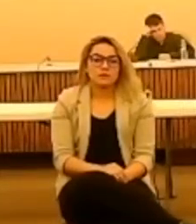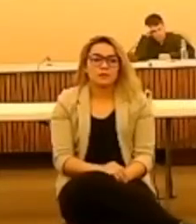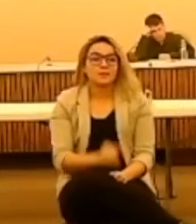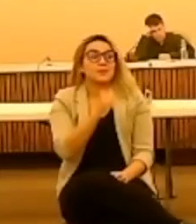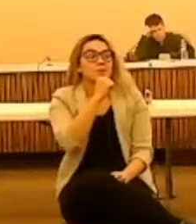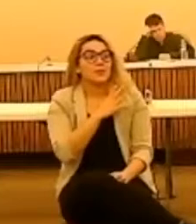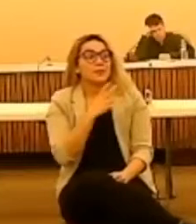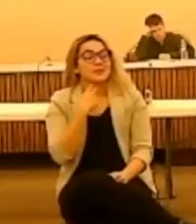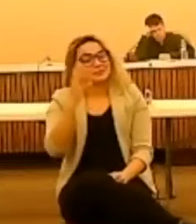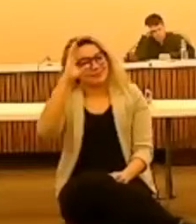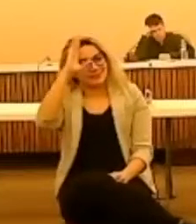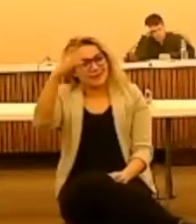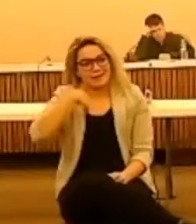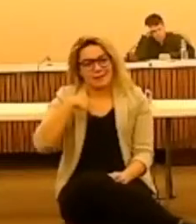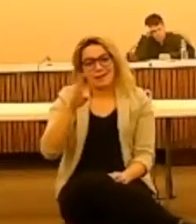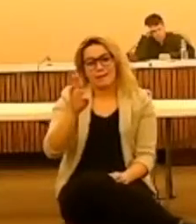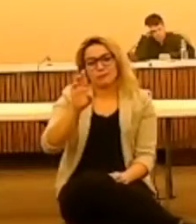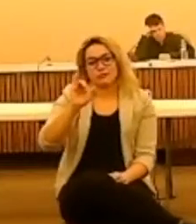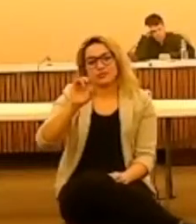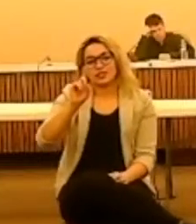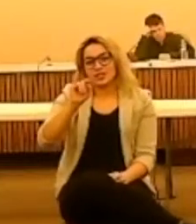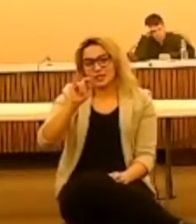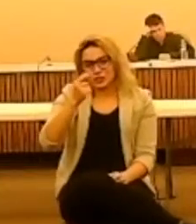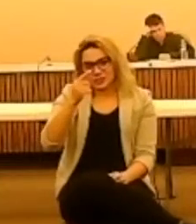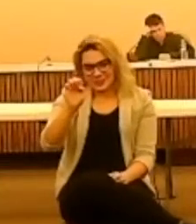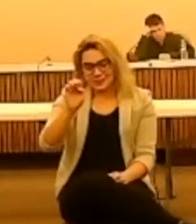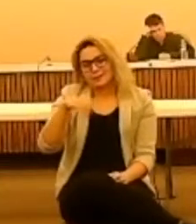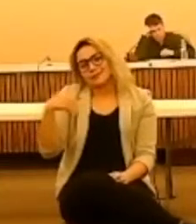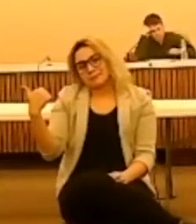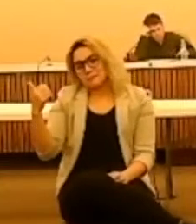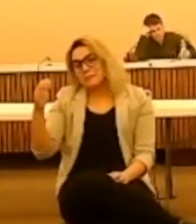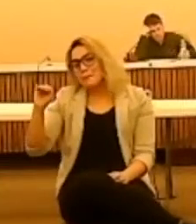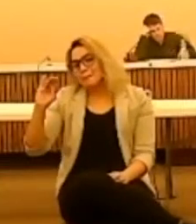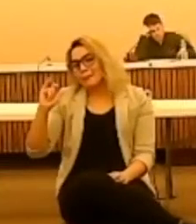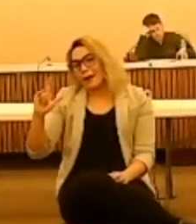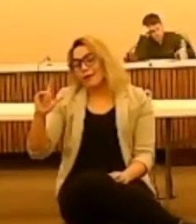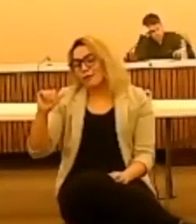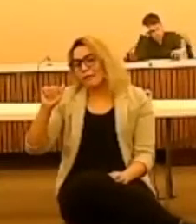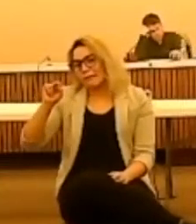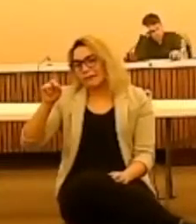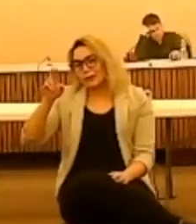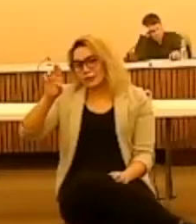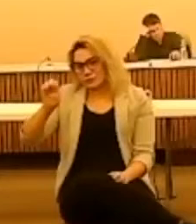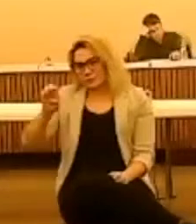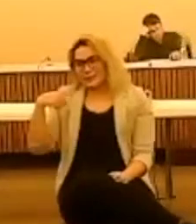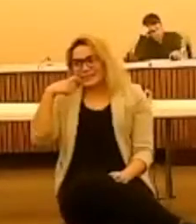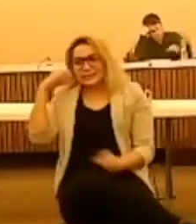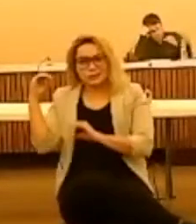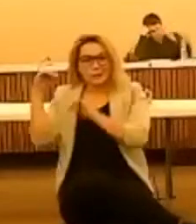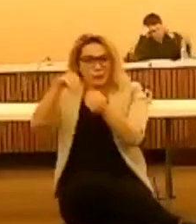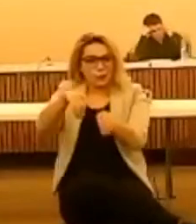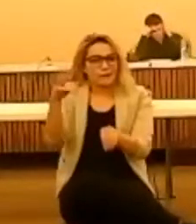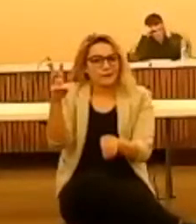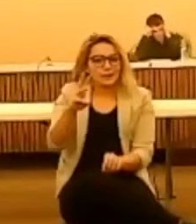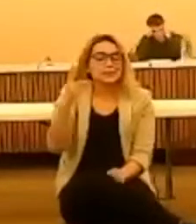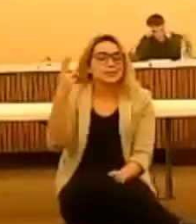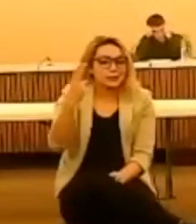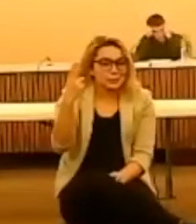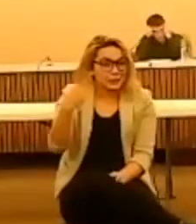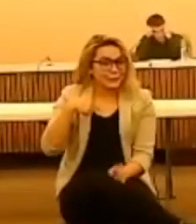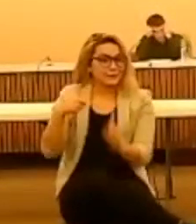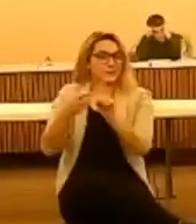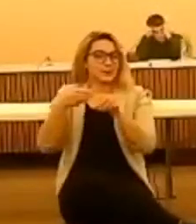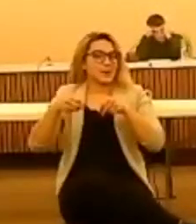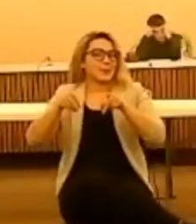are Bridget and Michael Andre. We've recently moved to West Henrietta in November, and this is our first opportunity to provide our